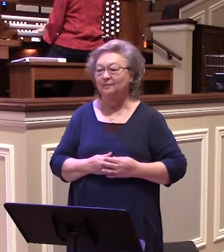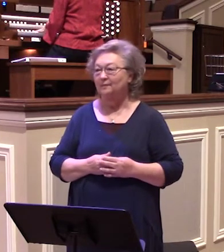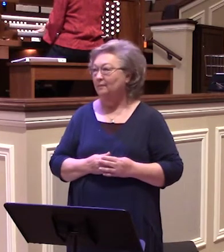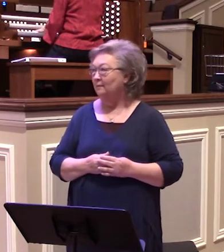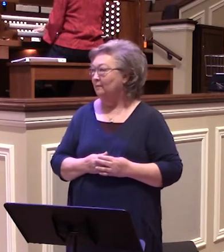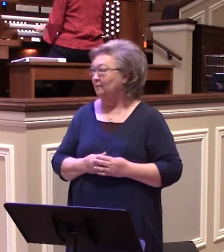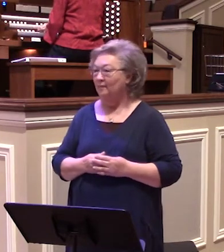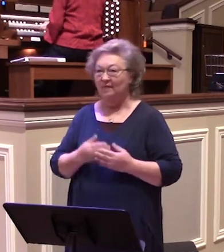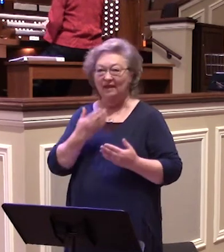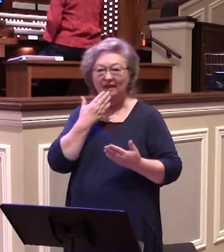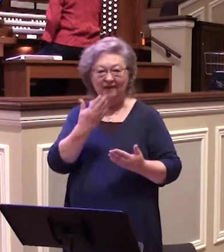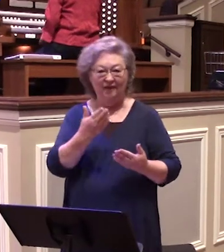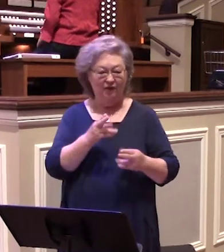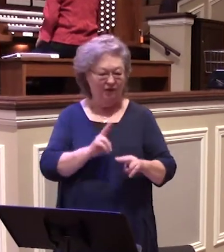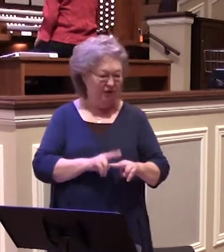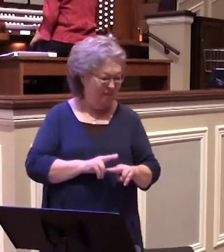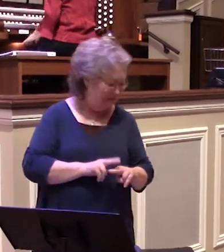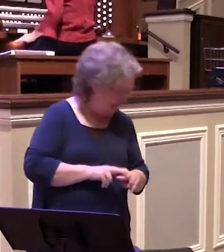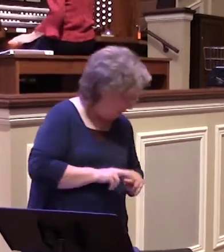Thank you, and you can be seated.